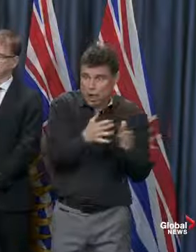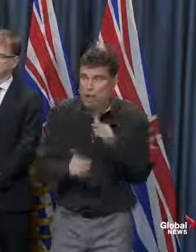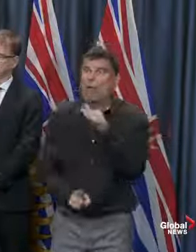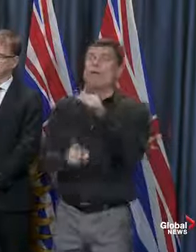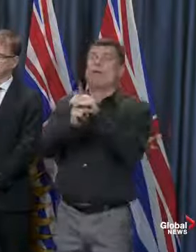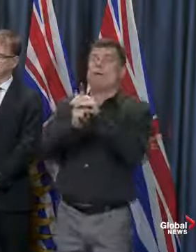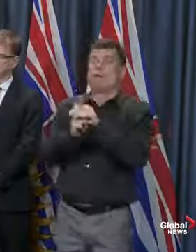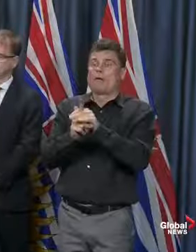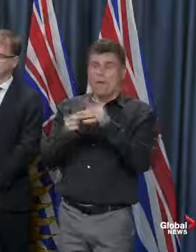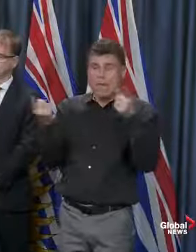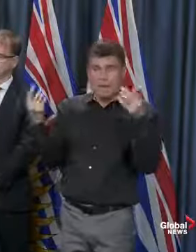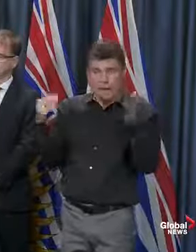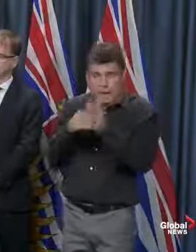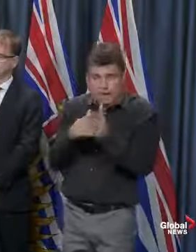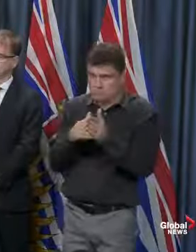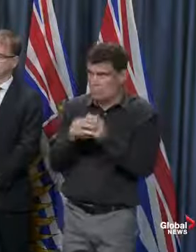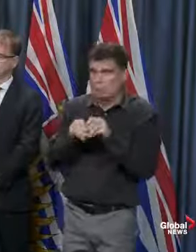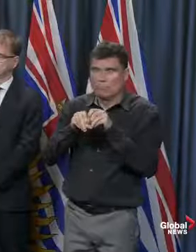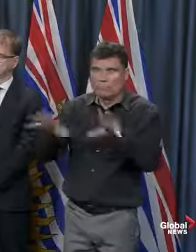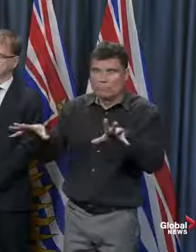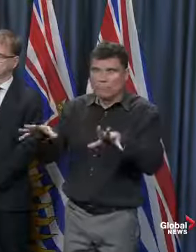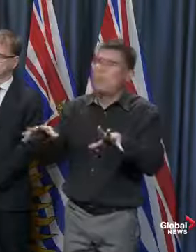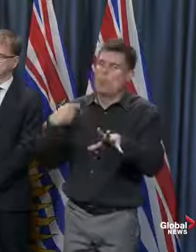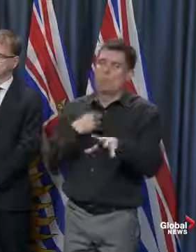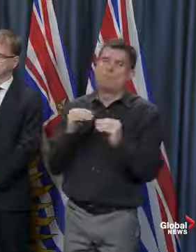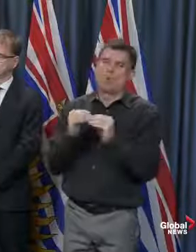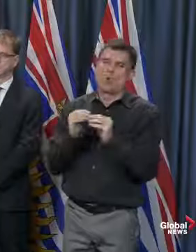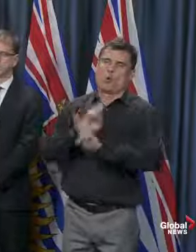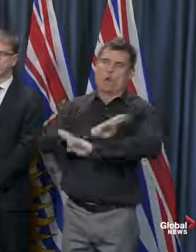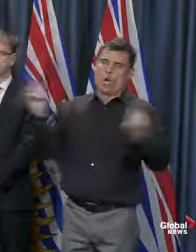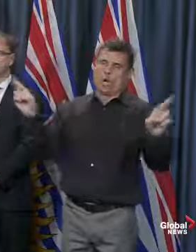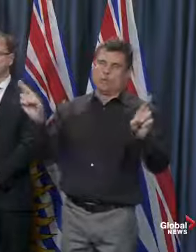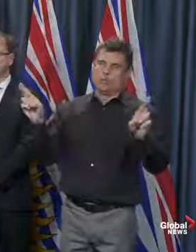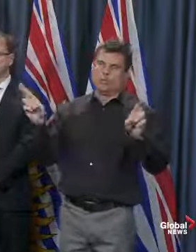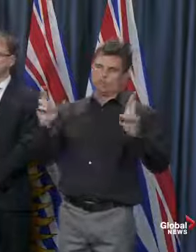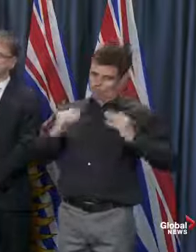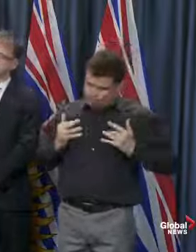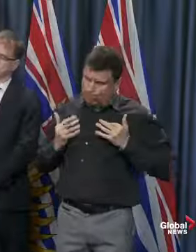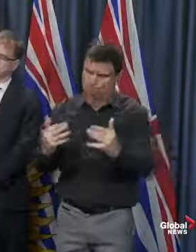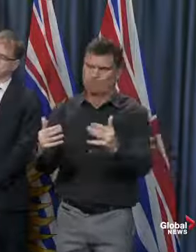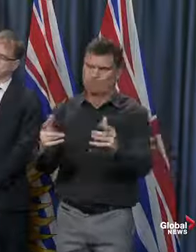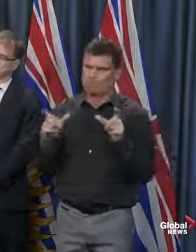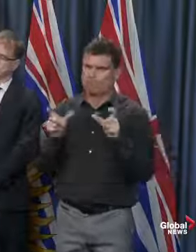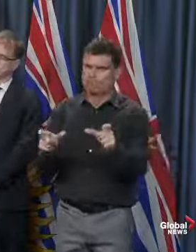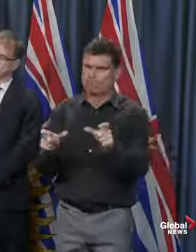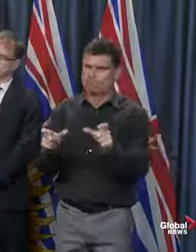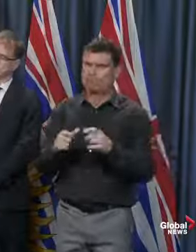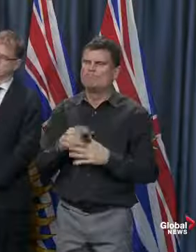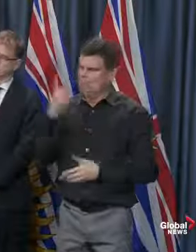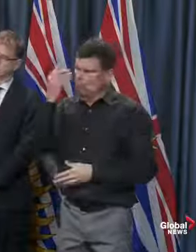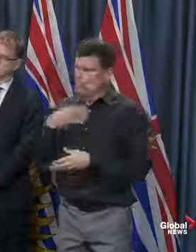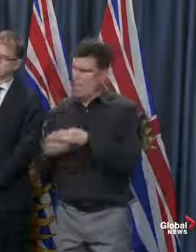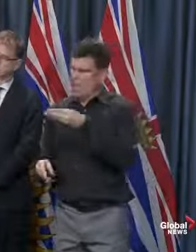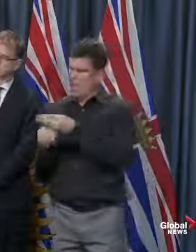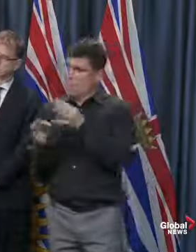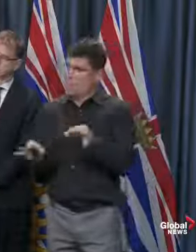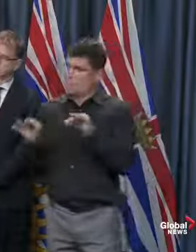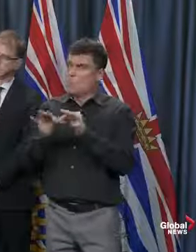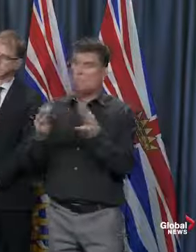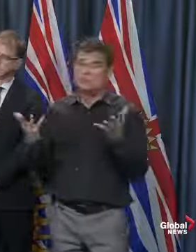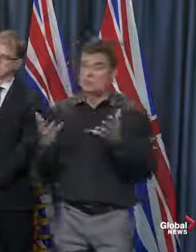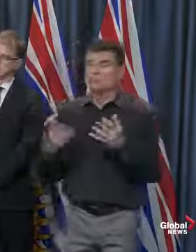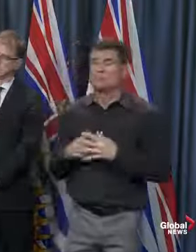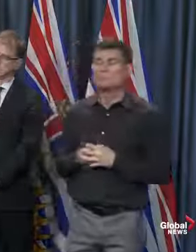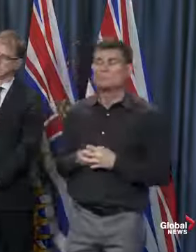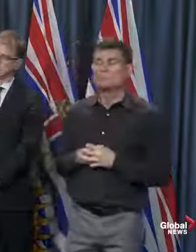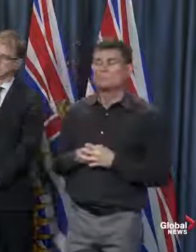for any potential increase in COVID-19. And I do think it's important to say, it's not inevitable